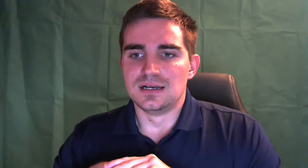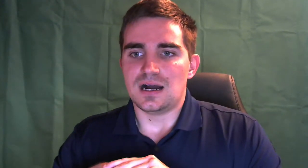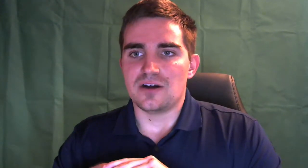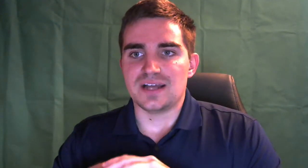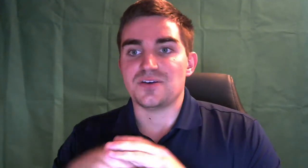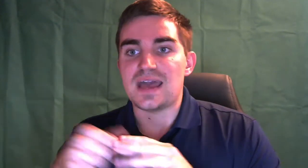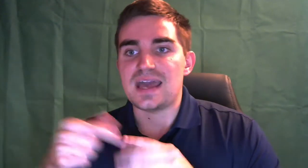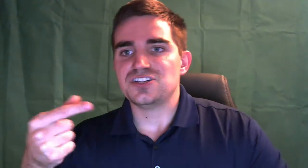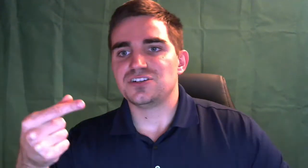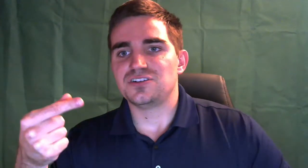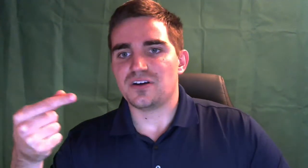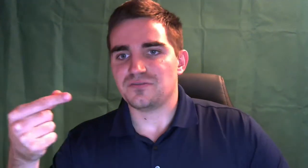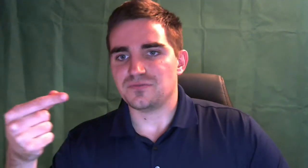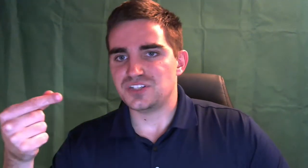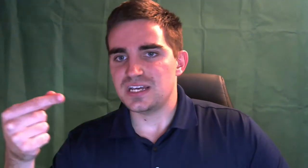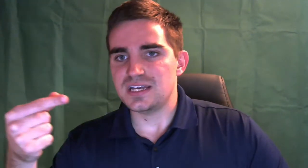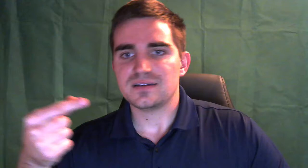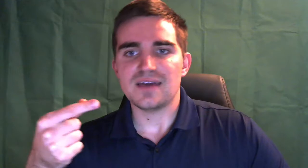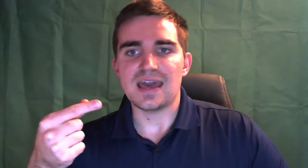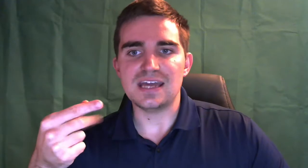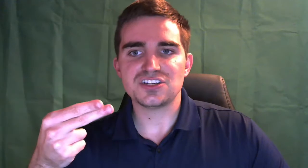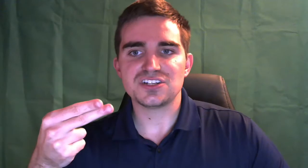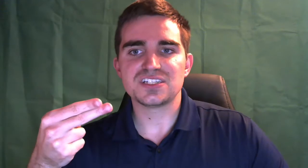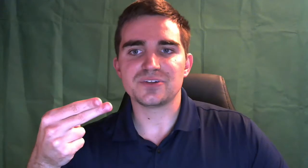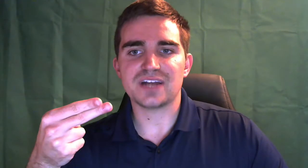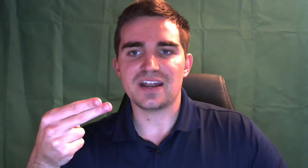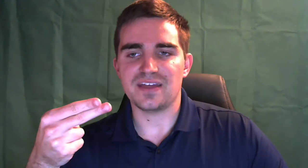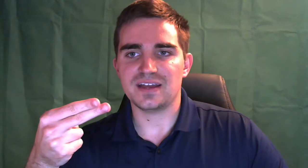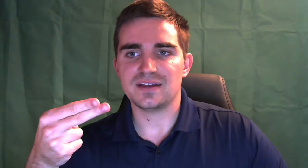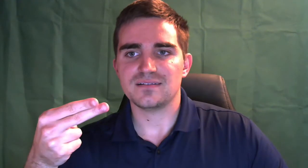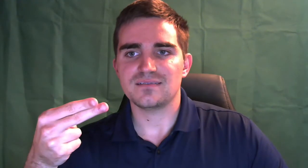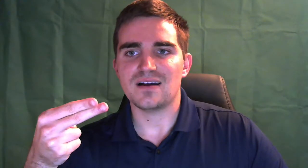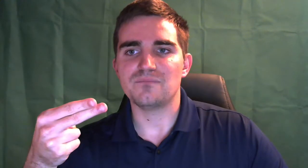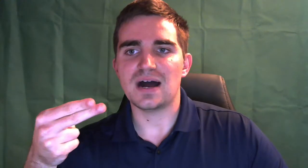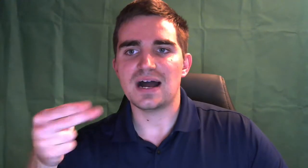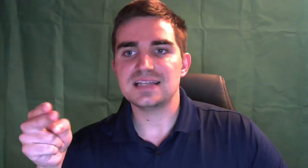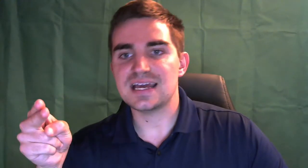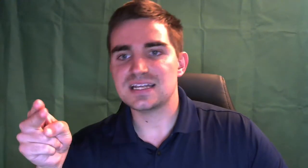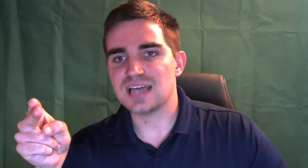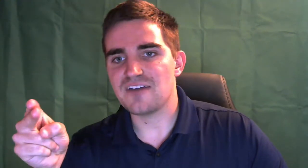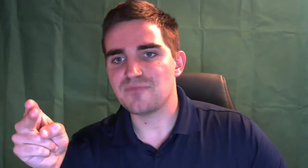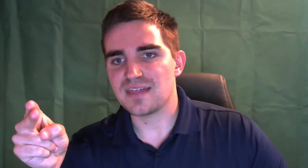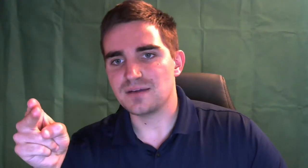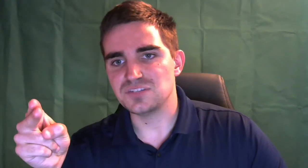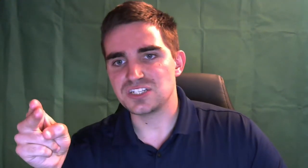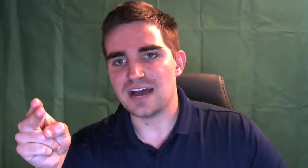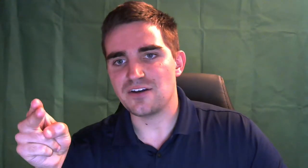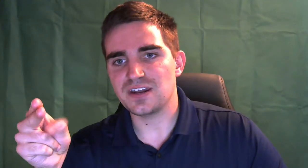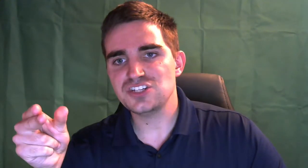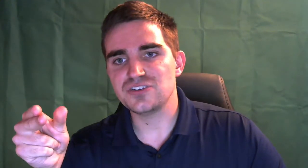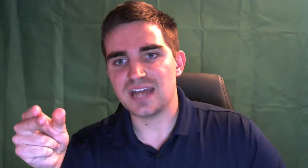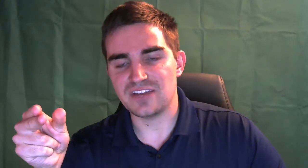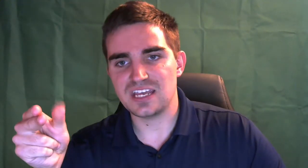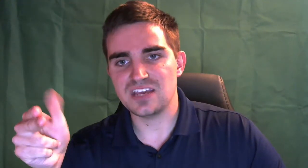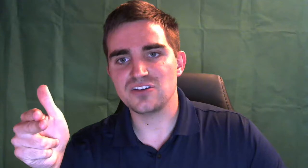All right, so H, going on from G. H, similar kind of thing. I tend to have my thumb just down on H. You can have it here, you can